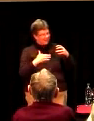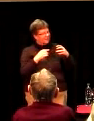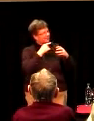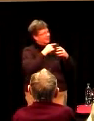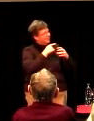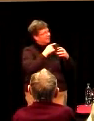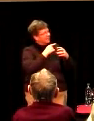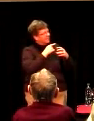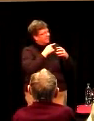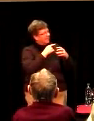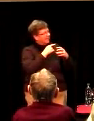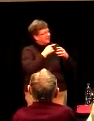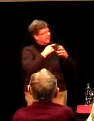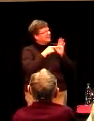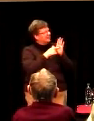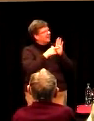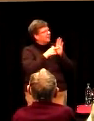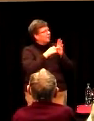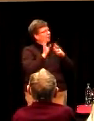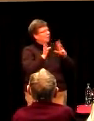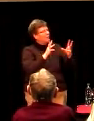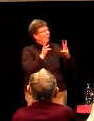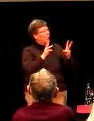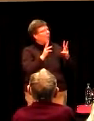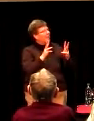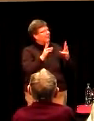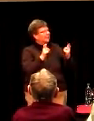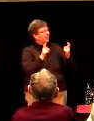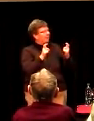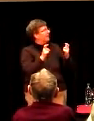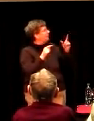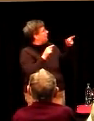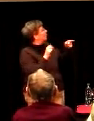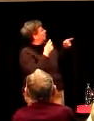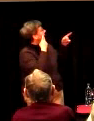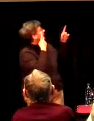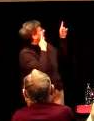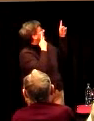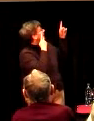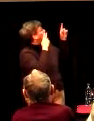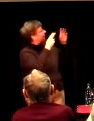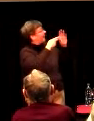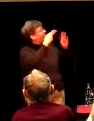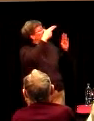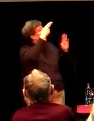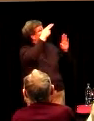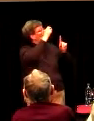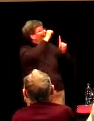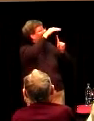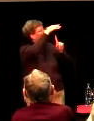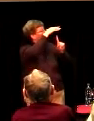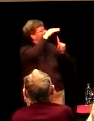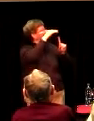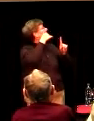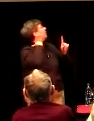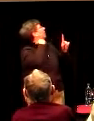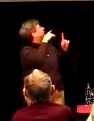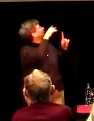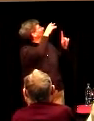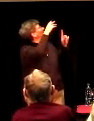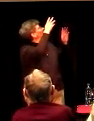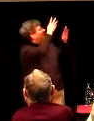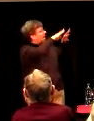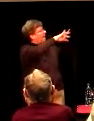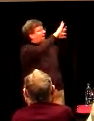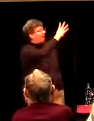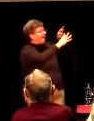is just an illustration of wind speed. And you can see that up in the upper atmosphere, we have this river that forms, and you